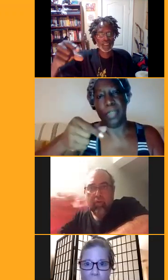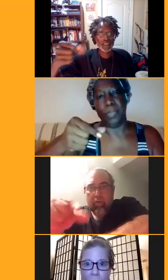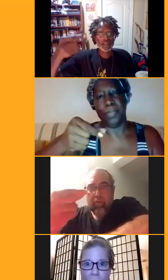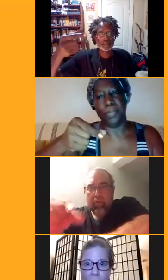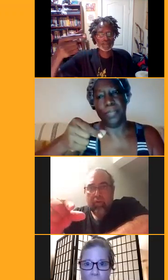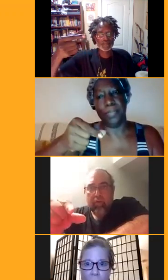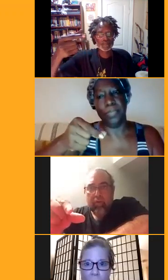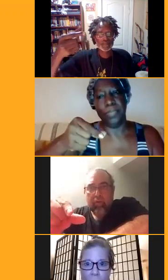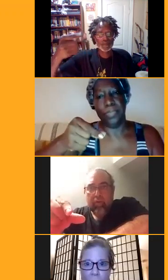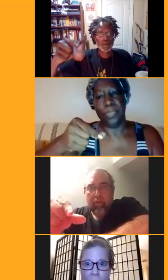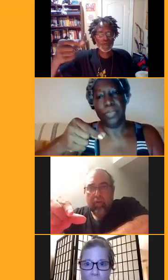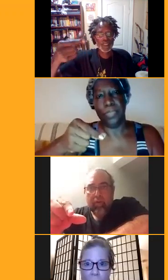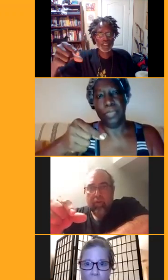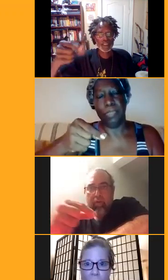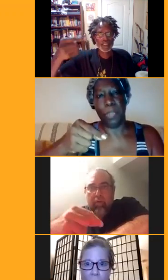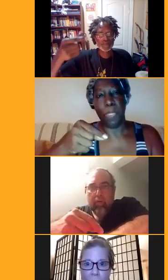Green.